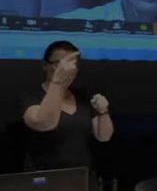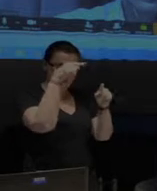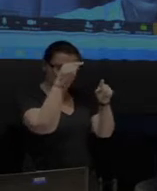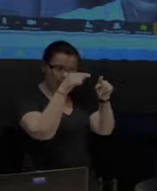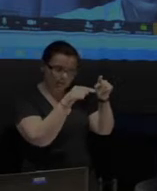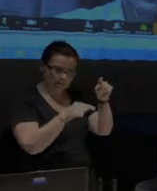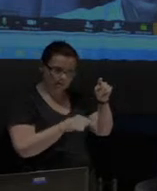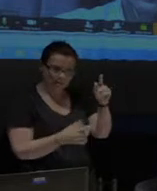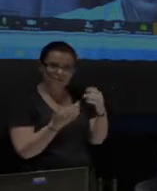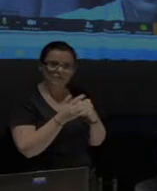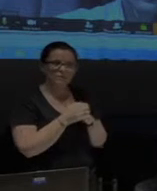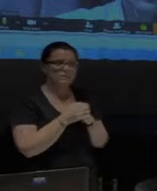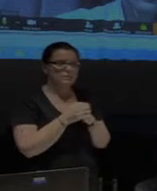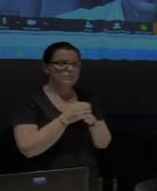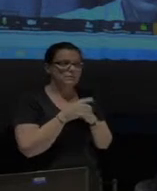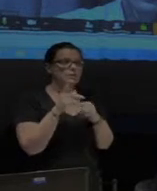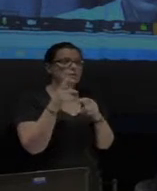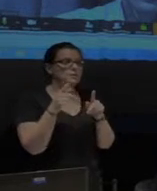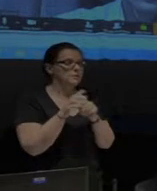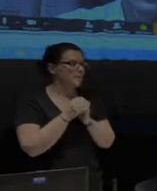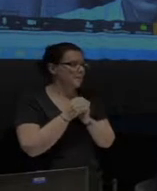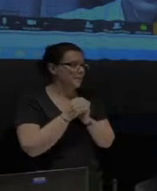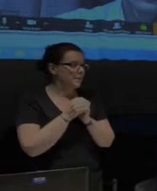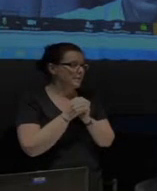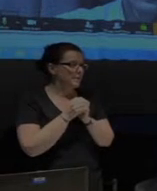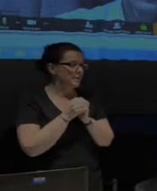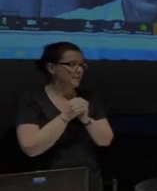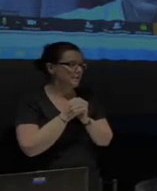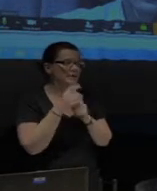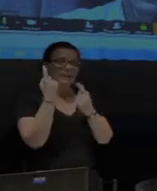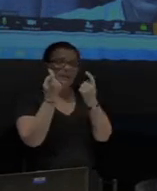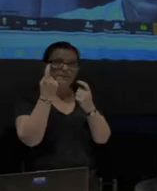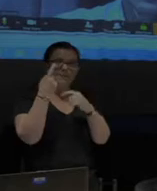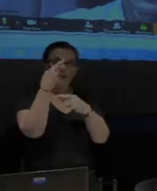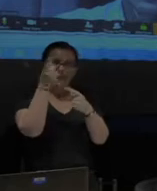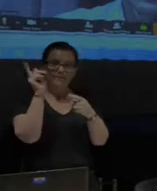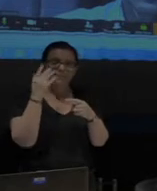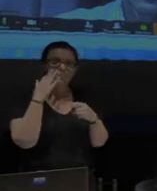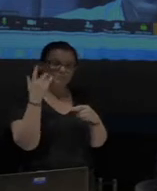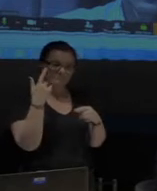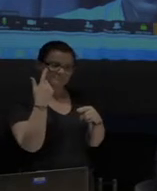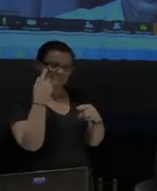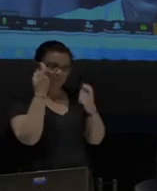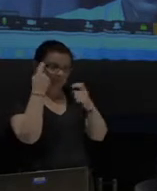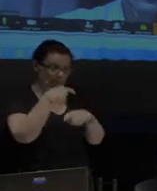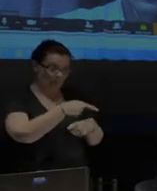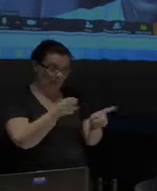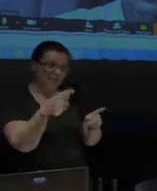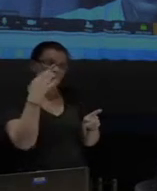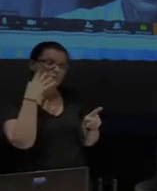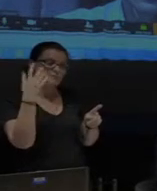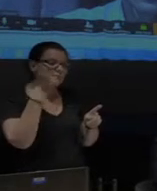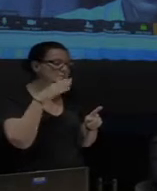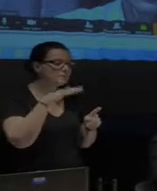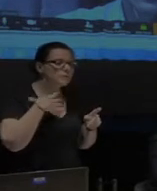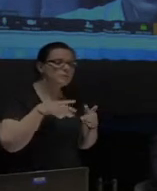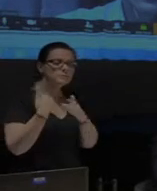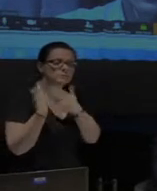in different aspects, as well as doing their day job. And consider them when you're tapping people on the shoulder or actually running through a more successful